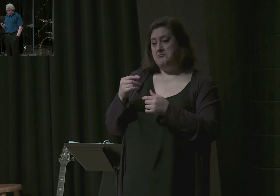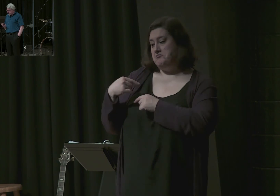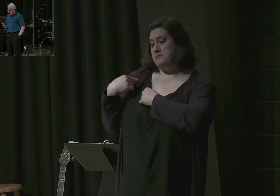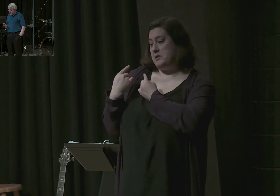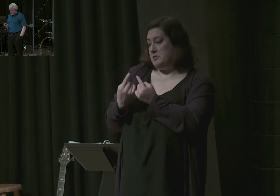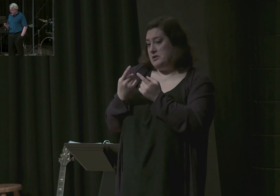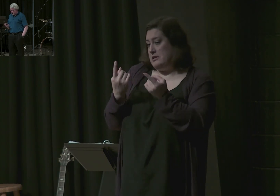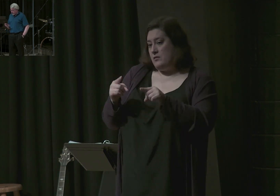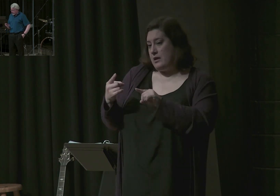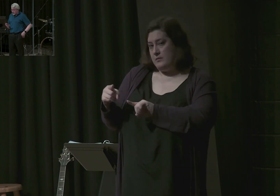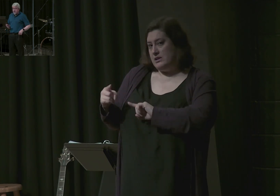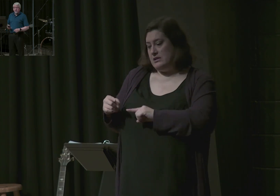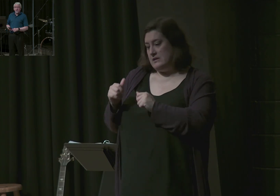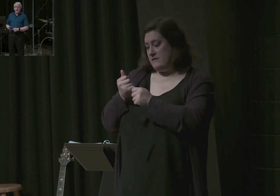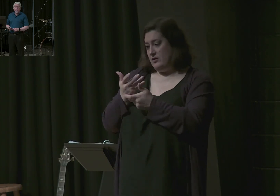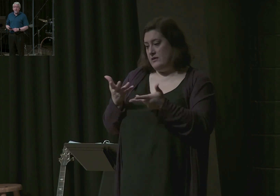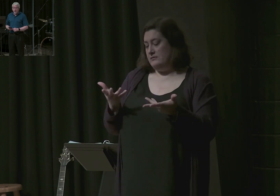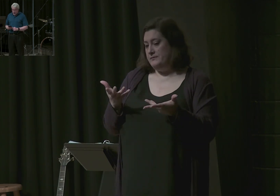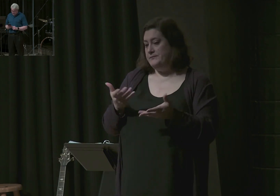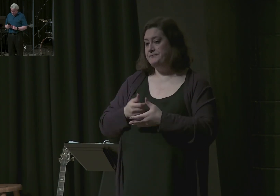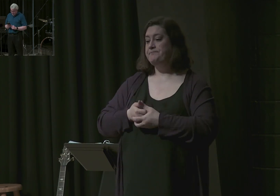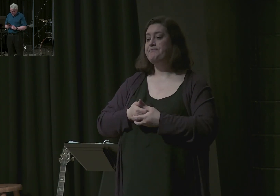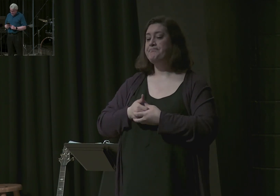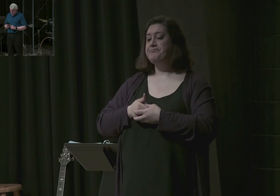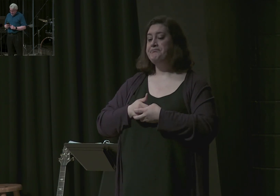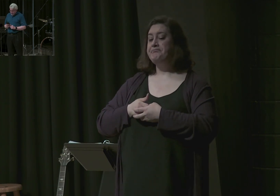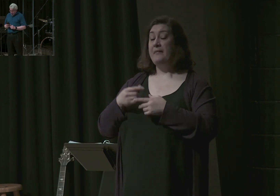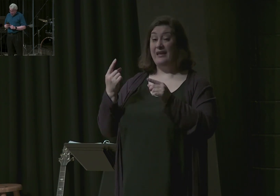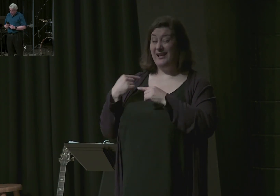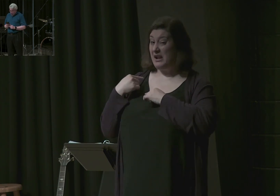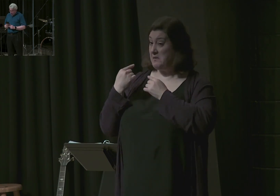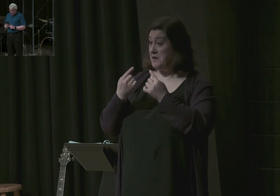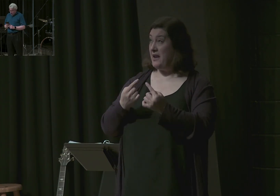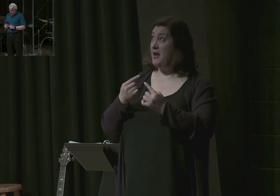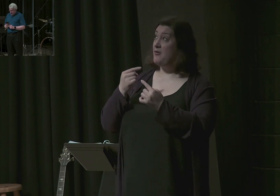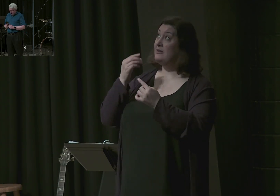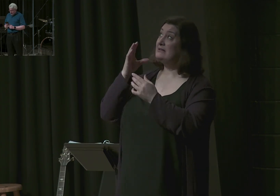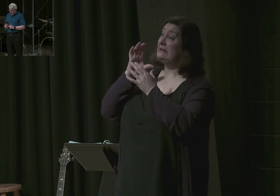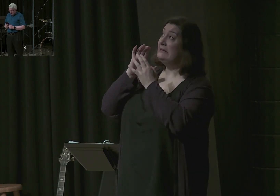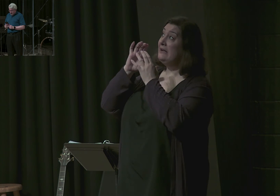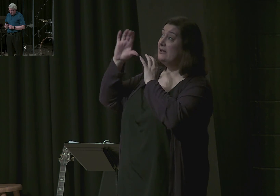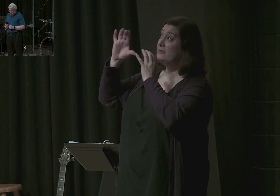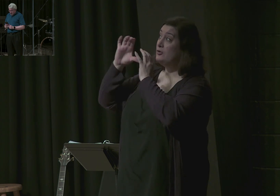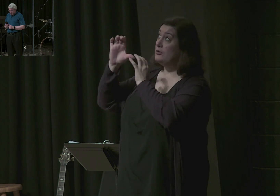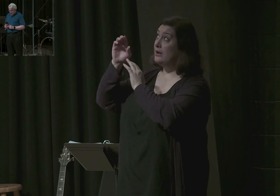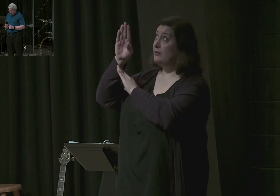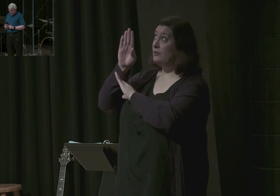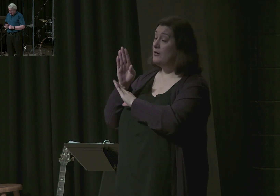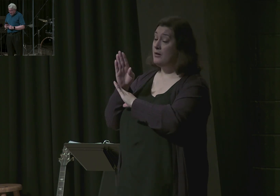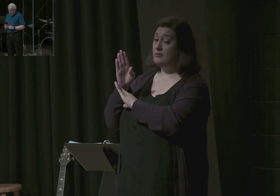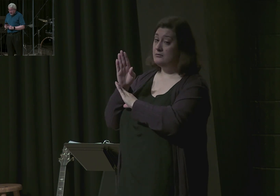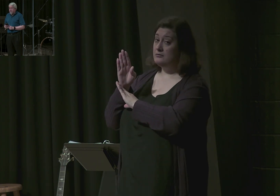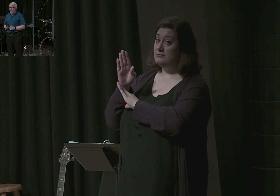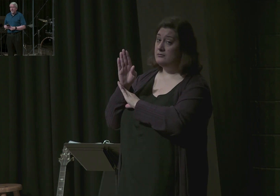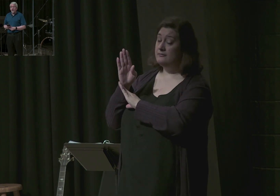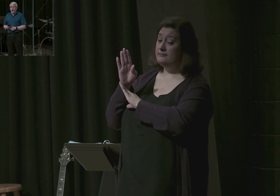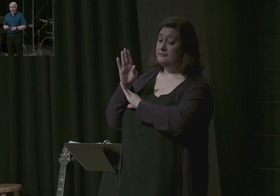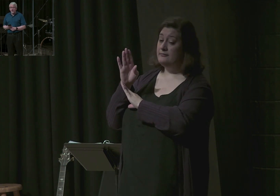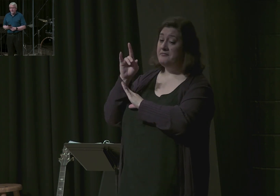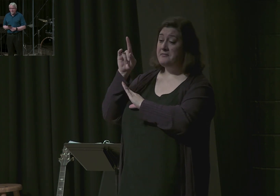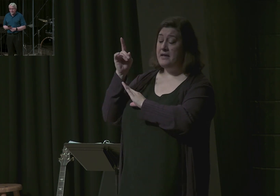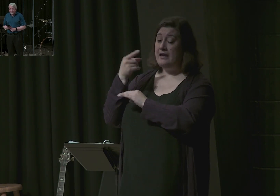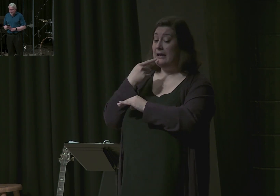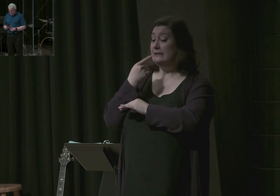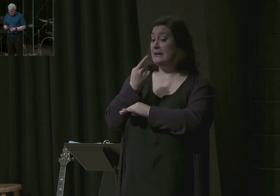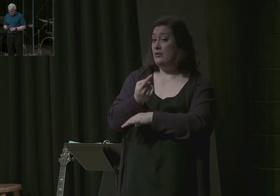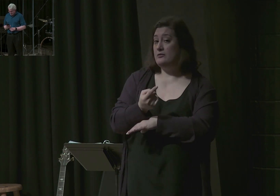moved with such care and confidence in his dealings with Laban. All along, he has been in communion with and commanded by the Lord.